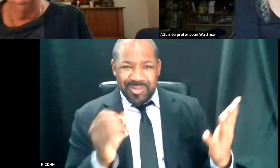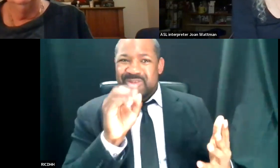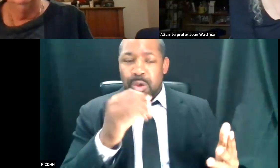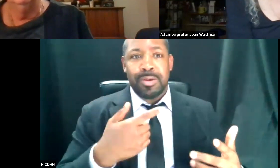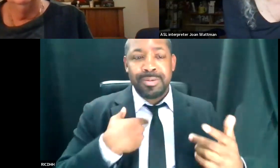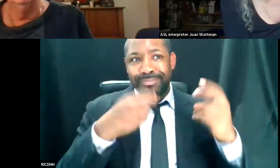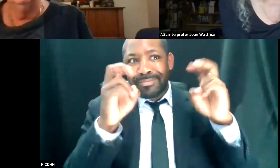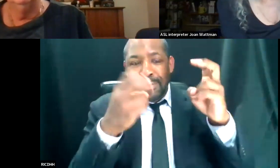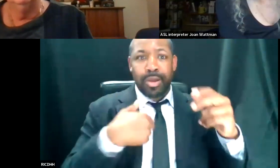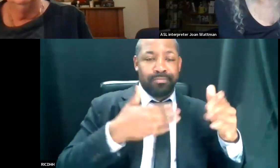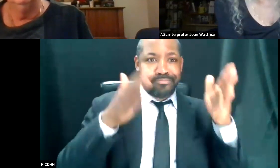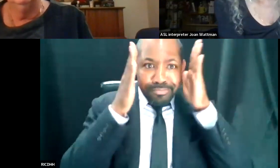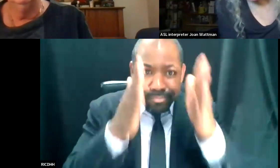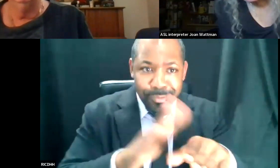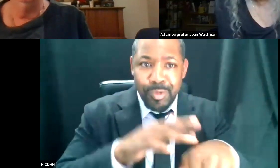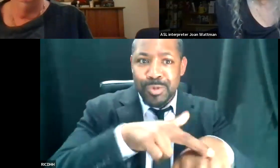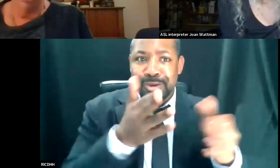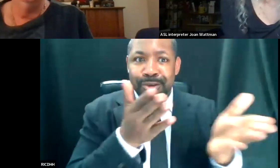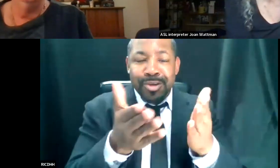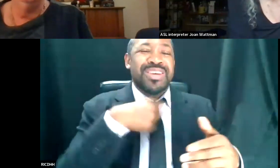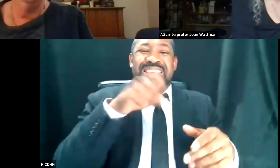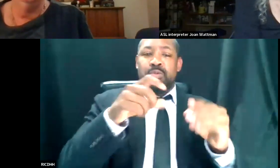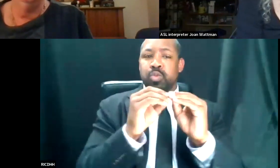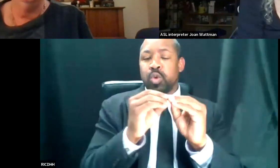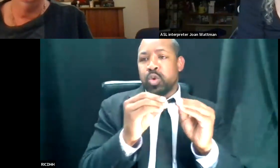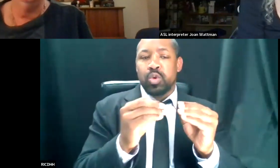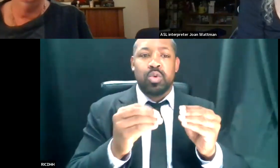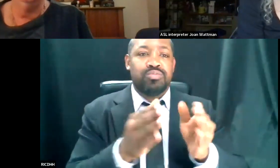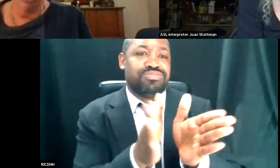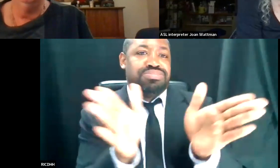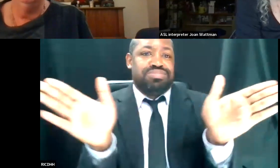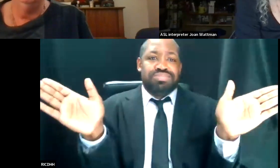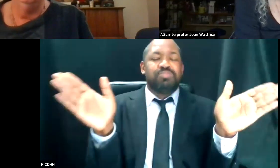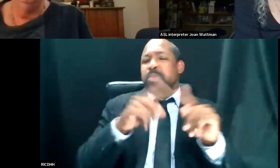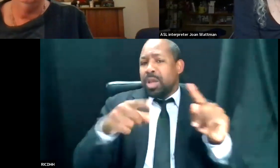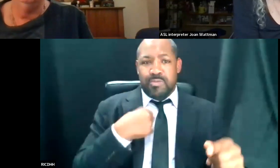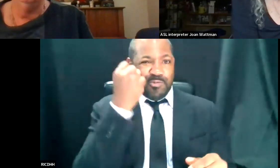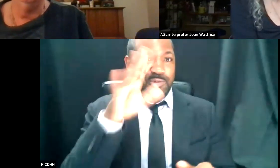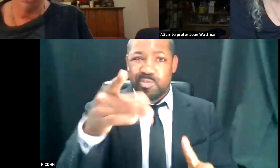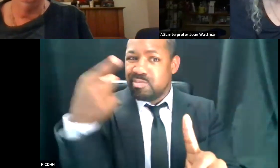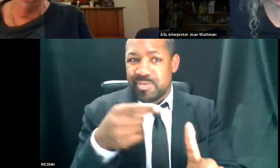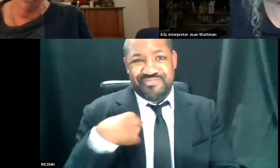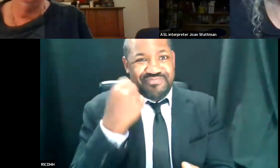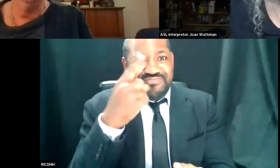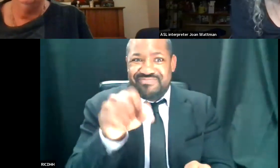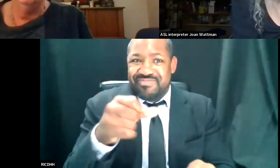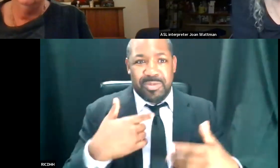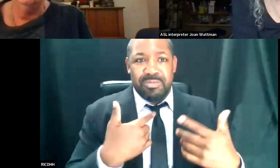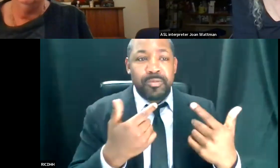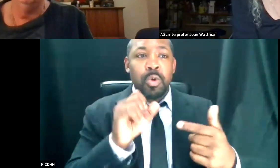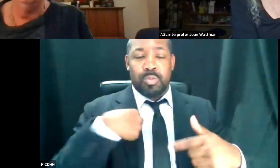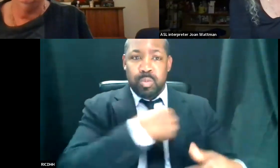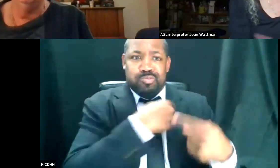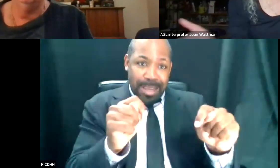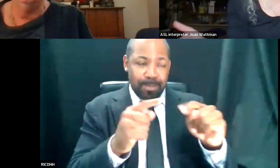feel like their communication access rights to an interpreter is being hindered. So that is something we've really been looking